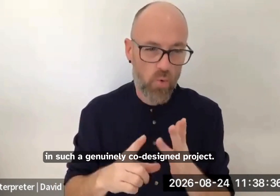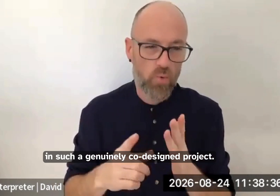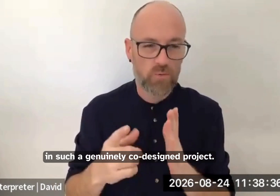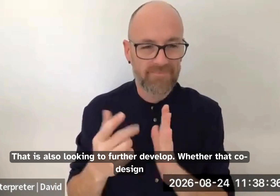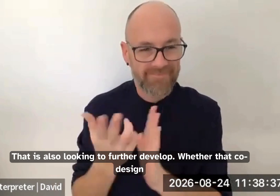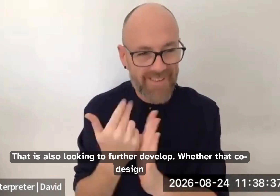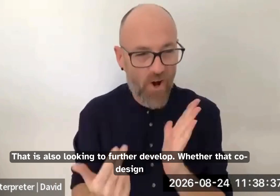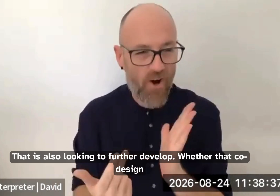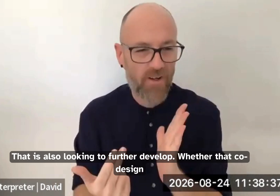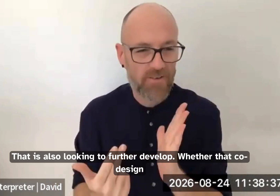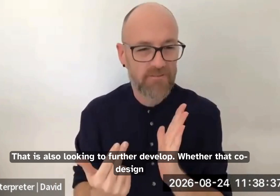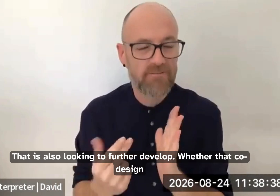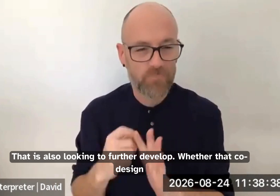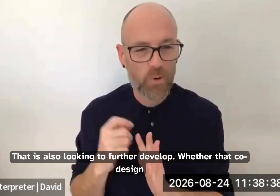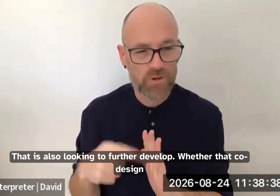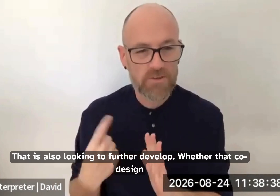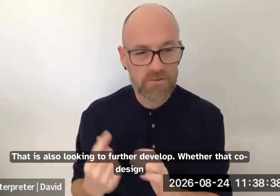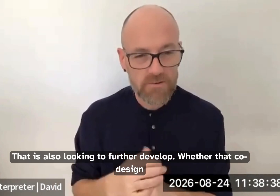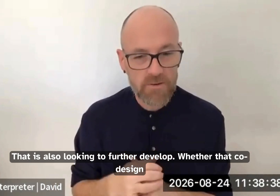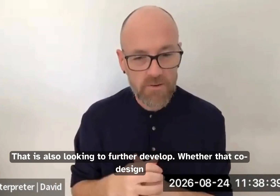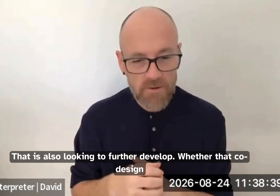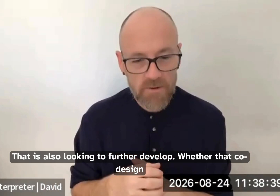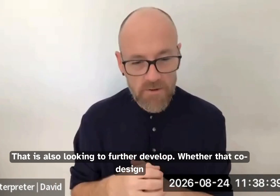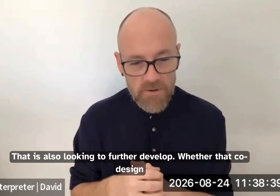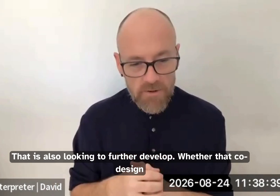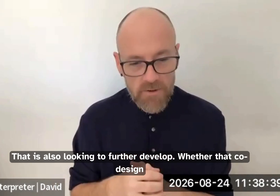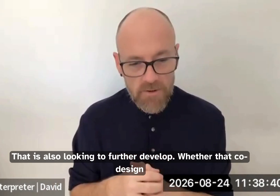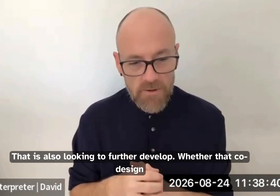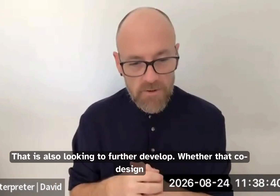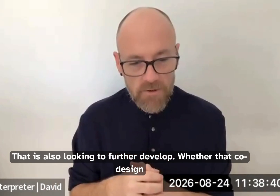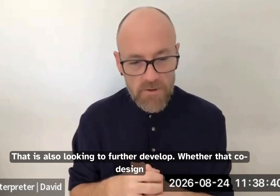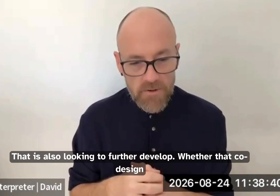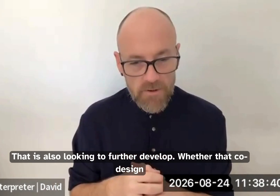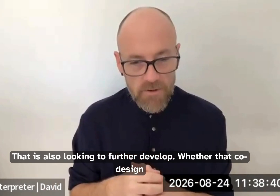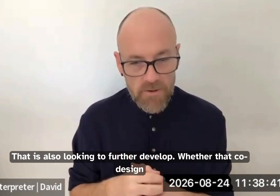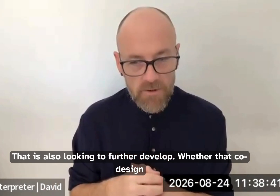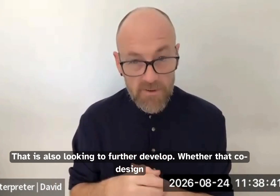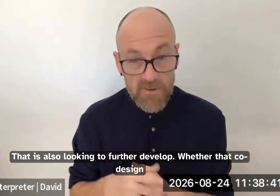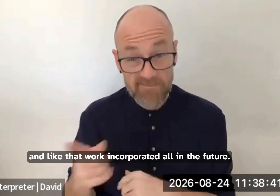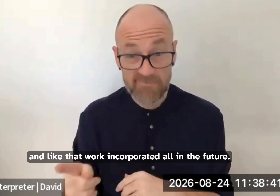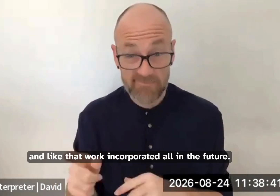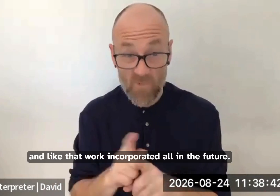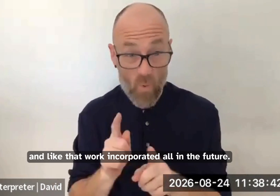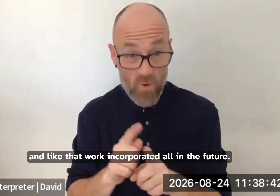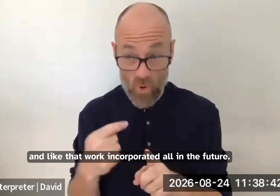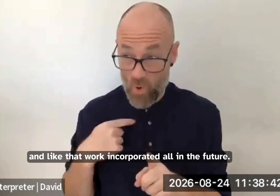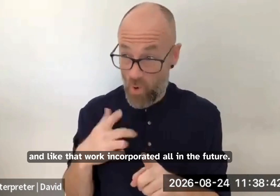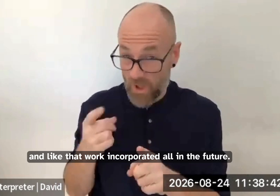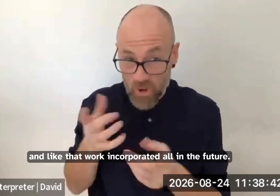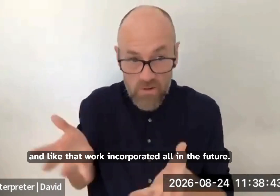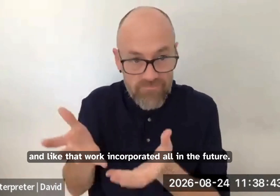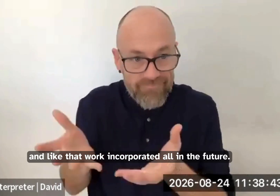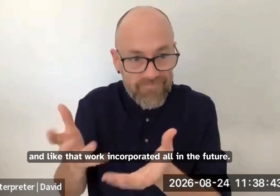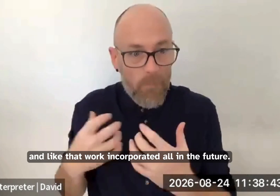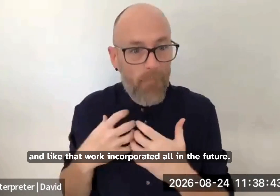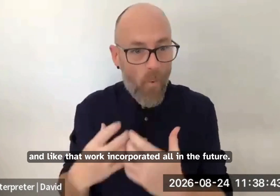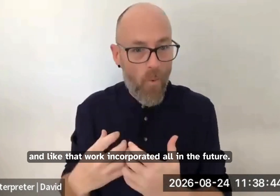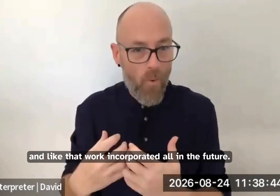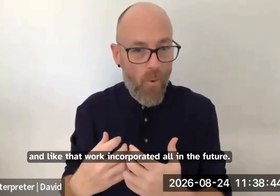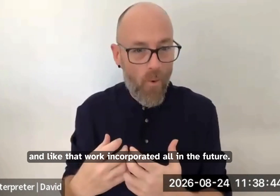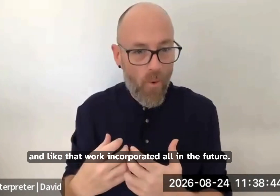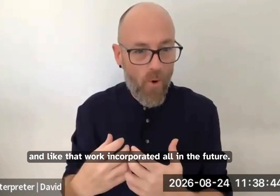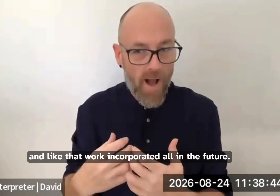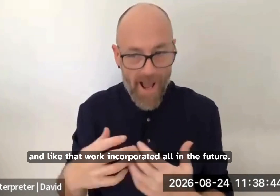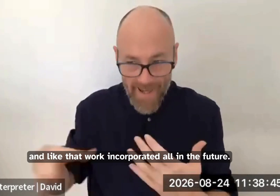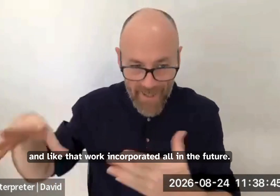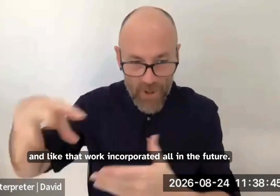project that is also looking to further that co-design and that work incorporated all